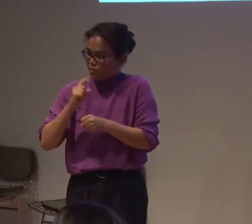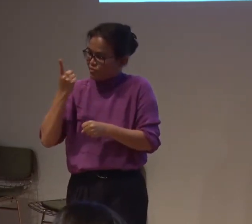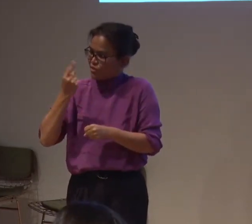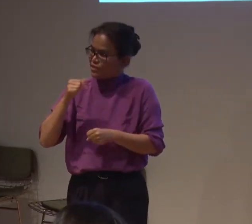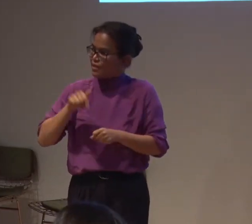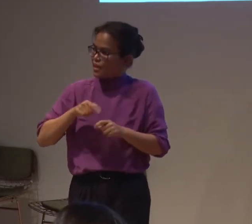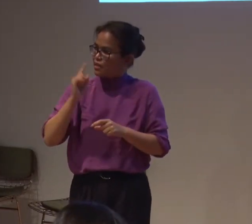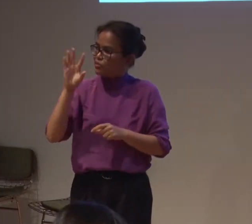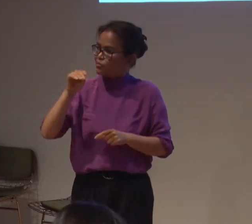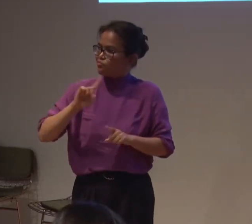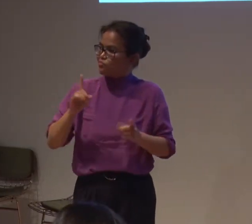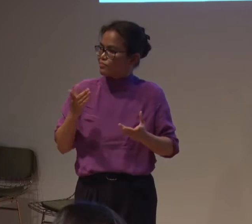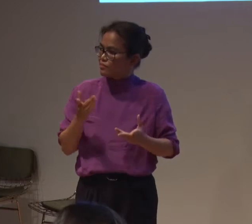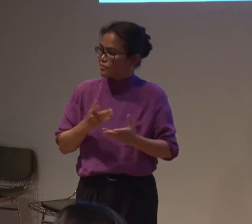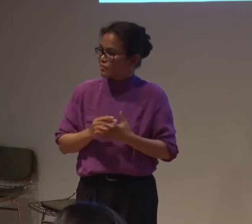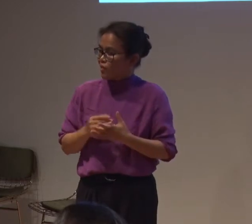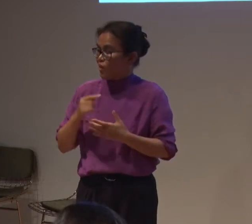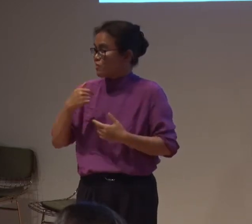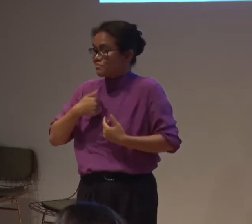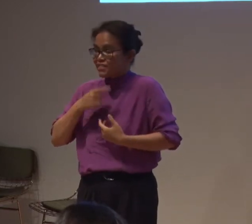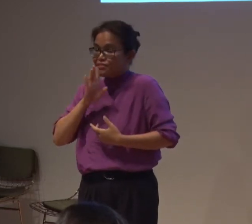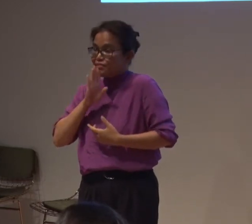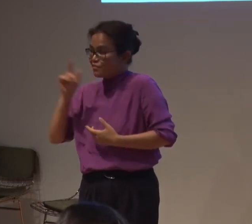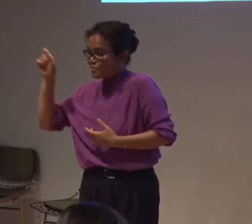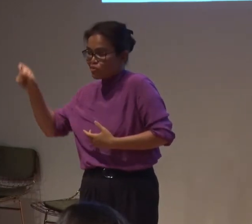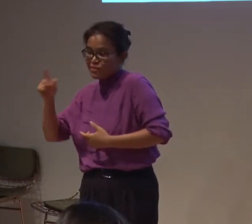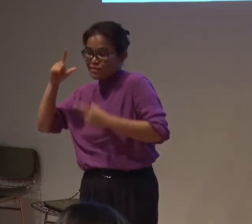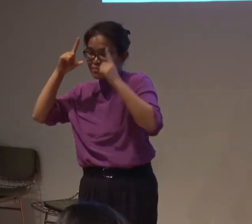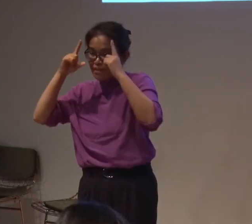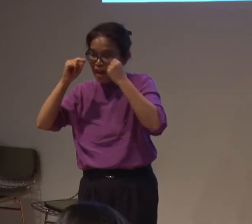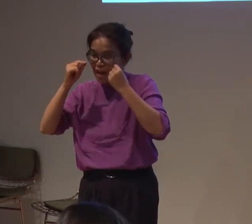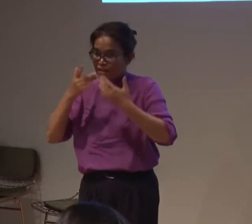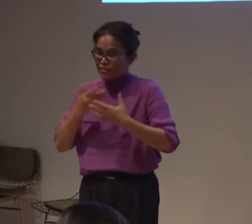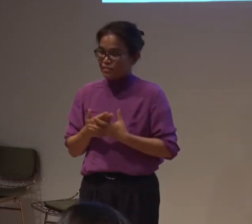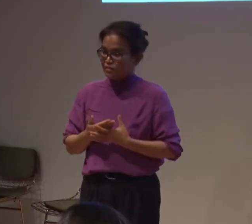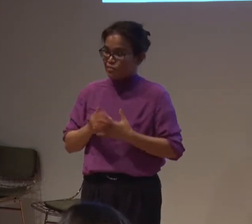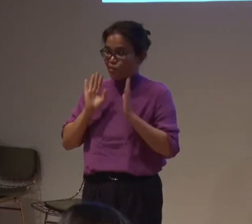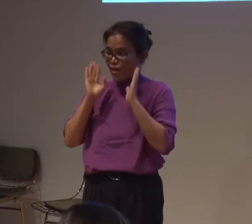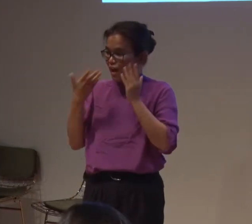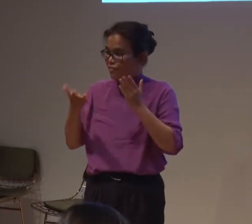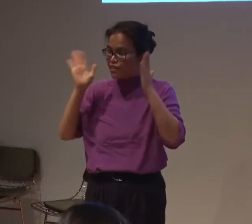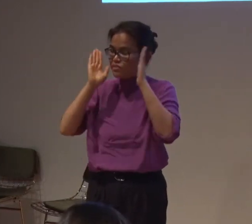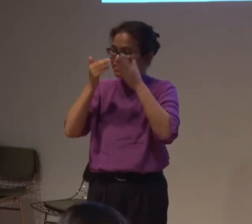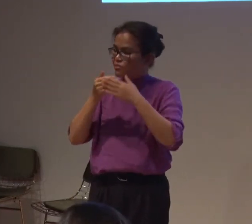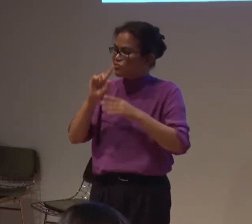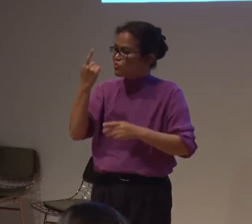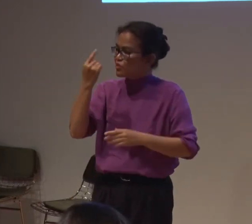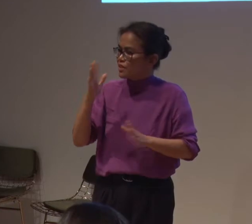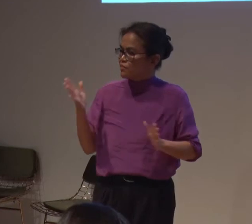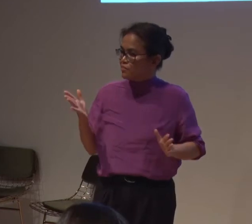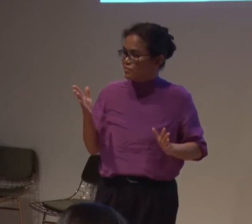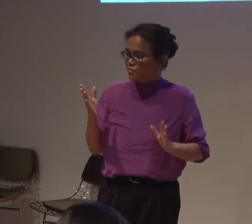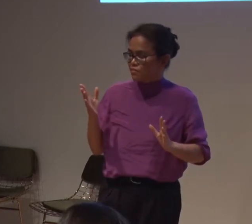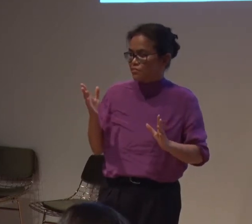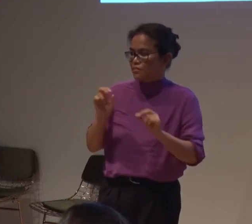For example, if I want to look for a job, what would I do? Or if my blind friend or my friend with autism looks for a